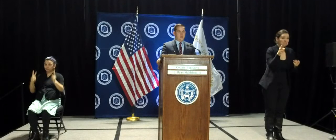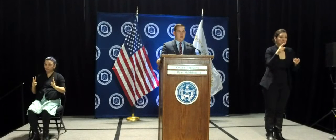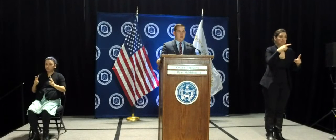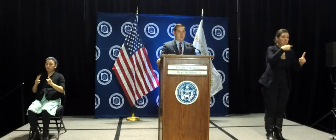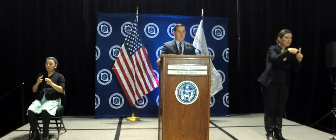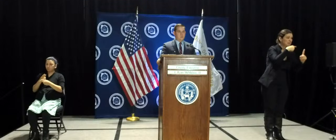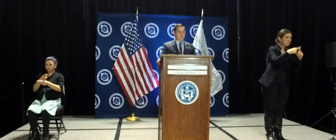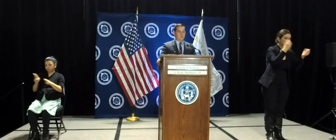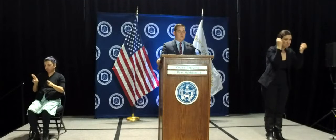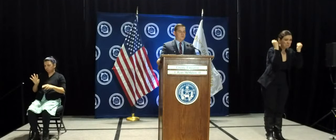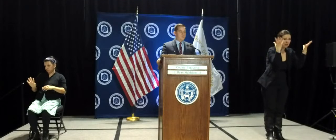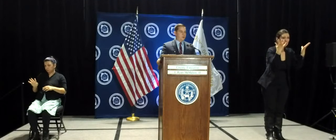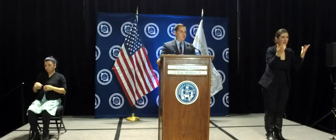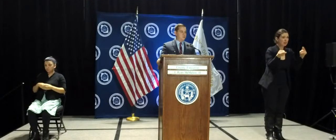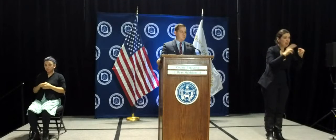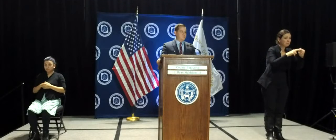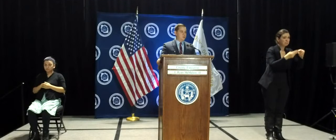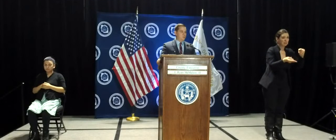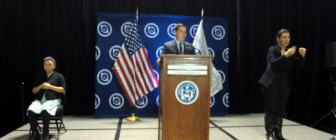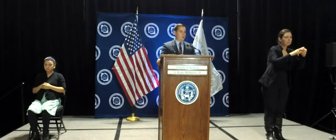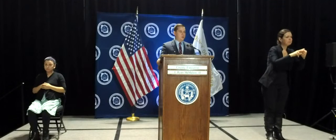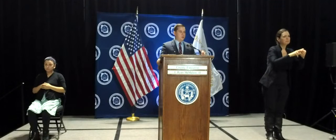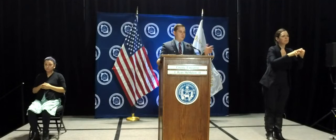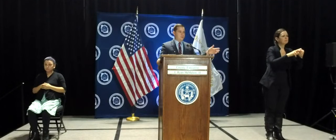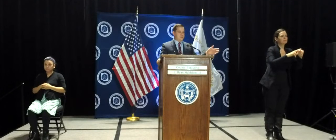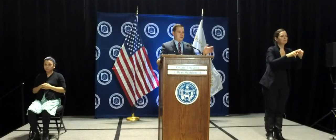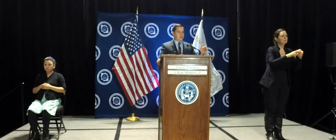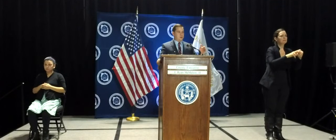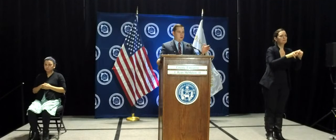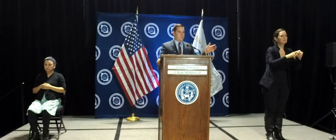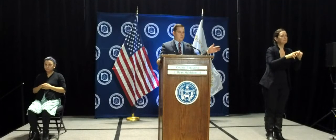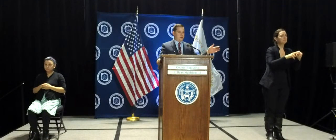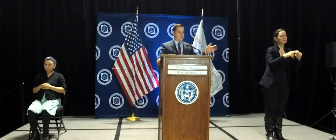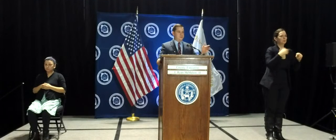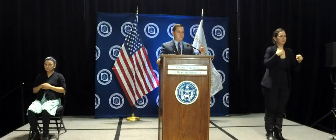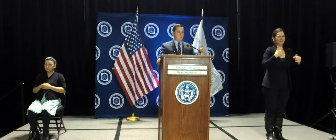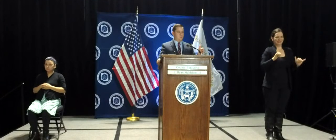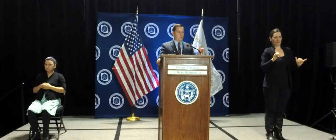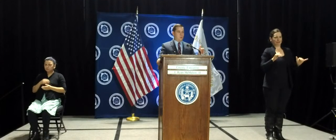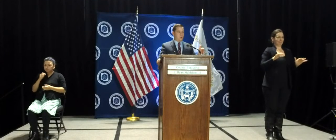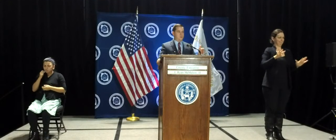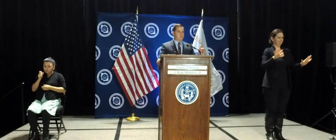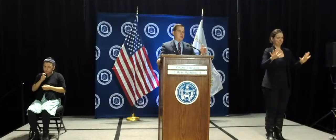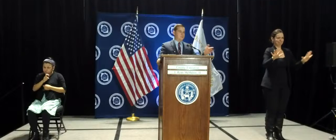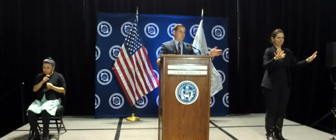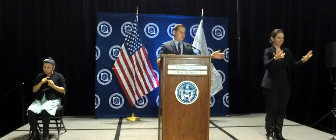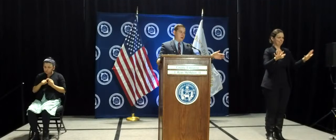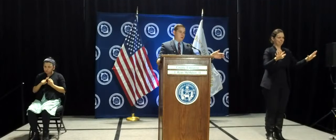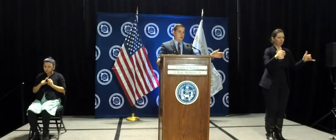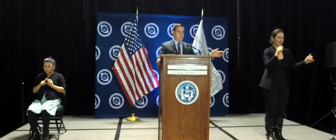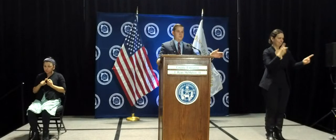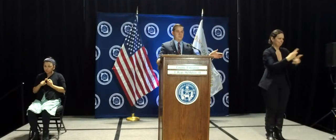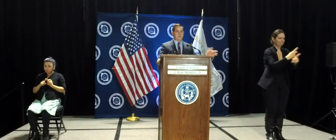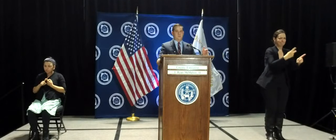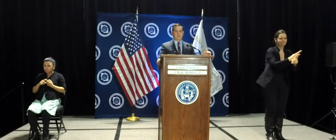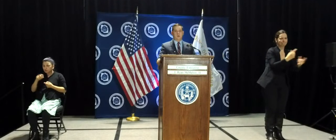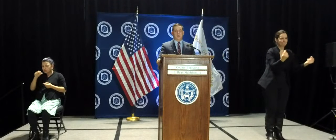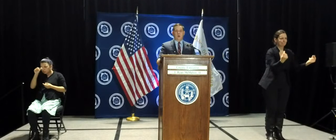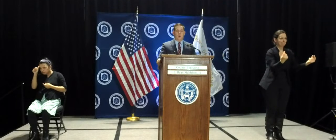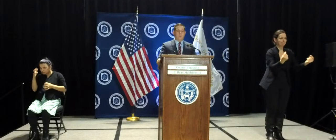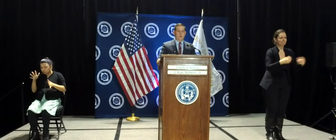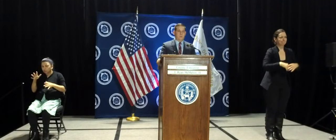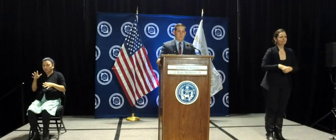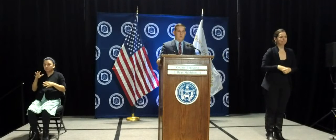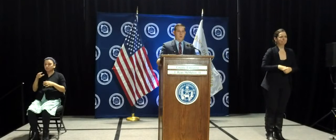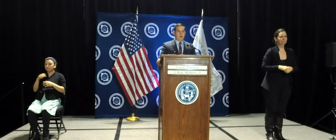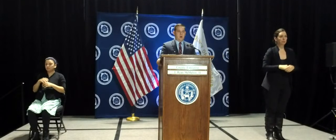day, we're in the same range. So we're give or take a couple beds either, or sometimes we'll go down a couple, sometimes we'll